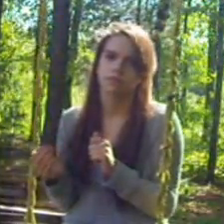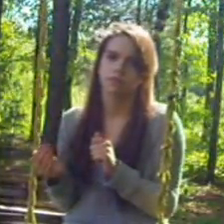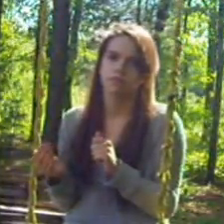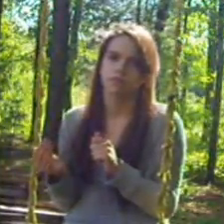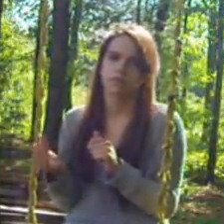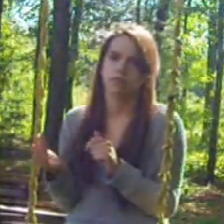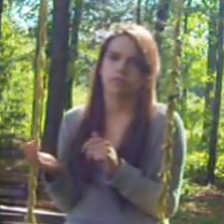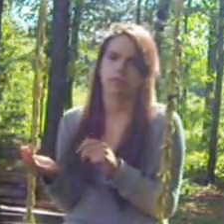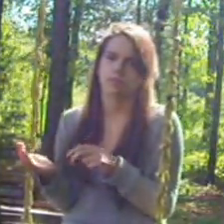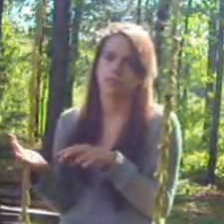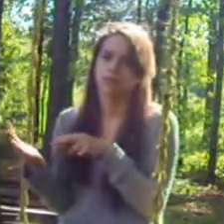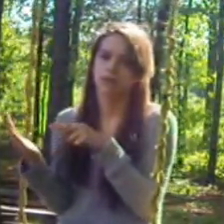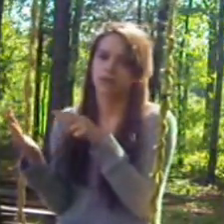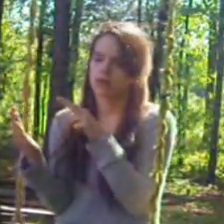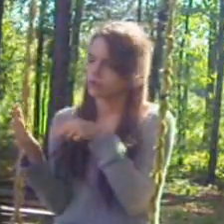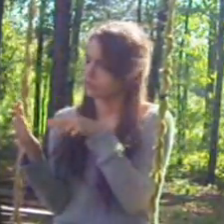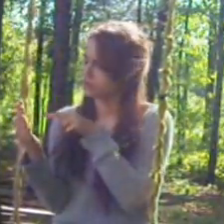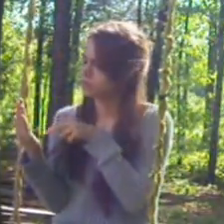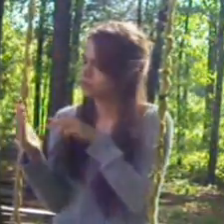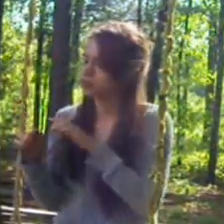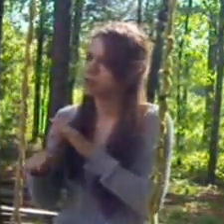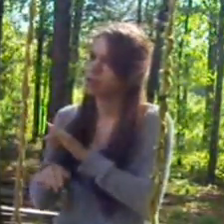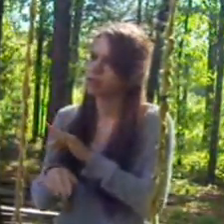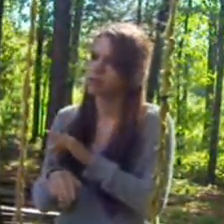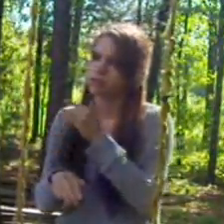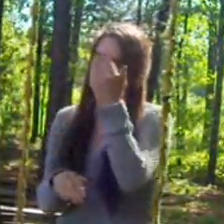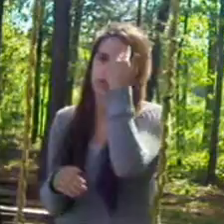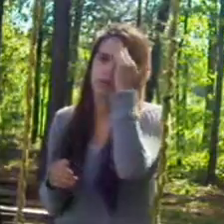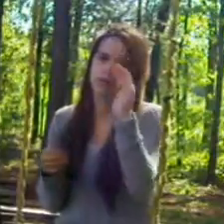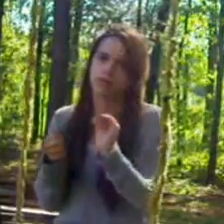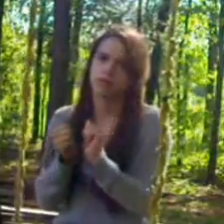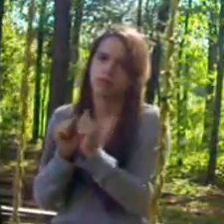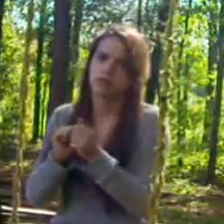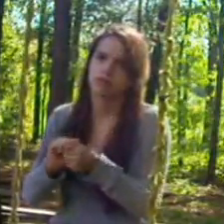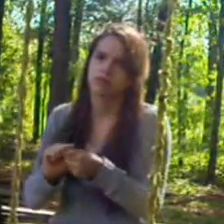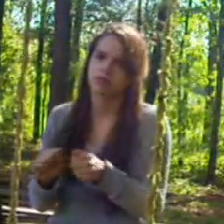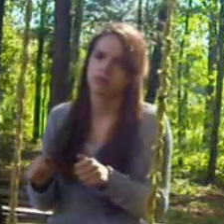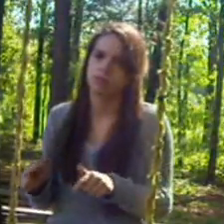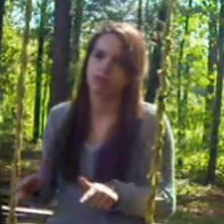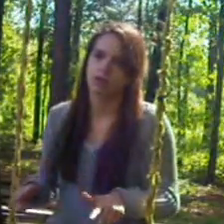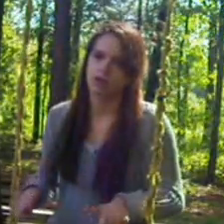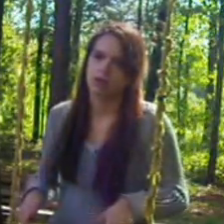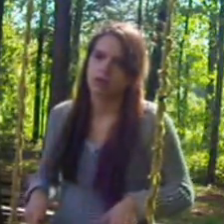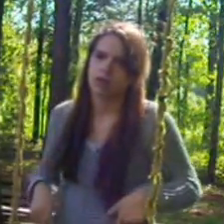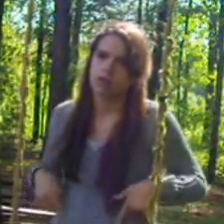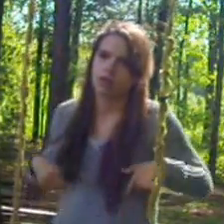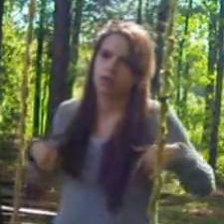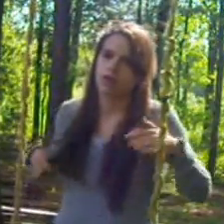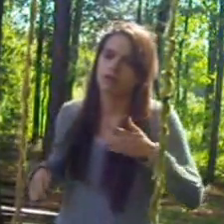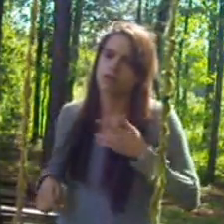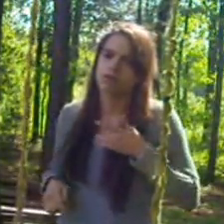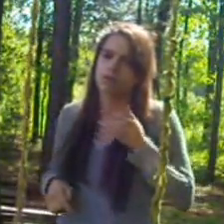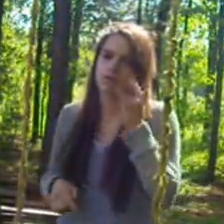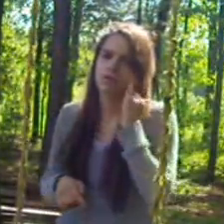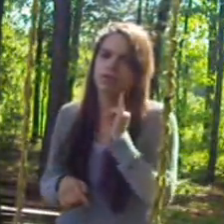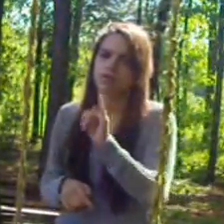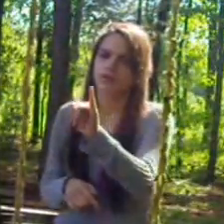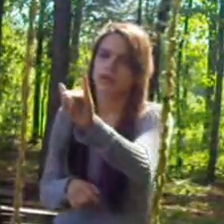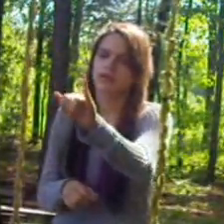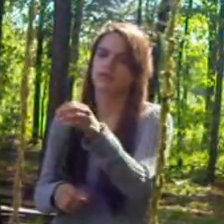inside I'm looking at you through the Glass don't know All I know that Feels